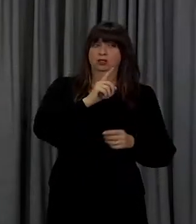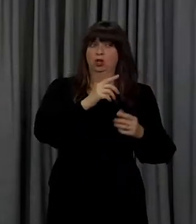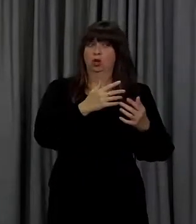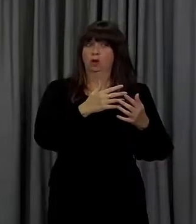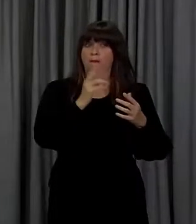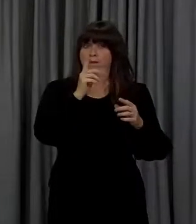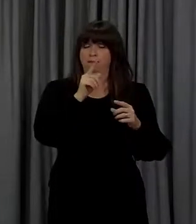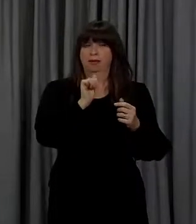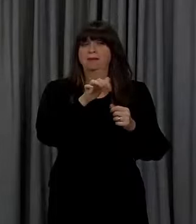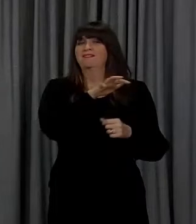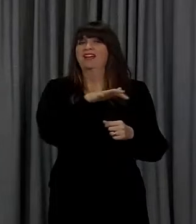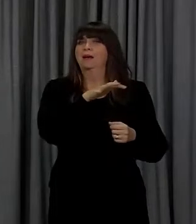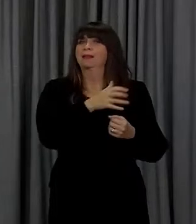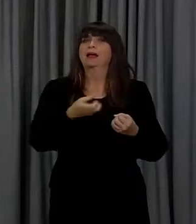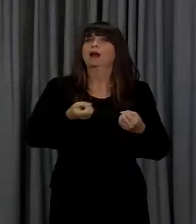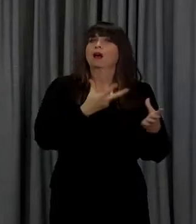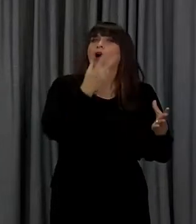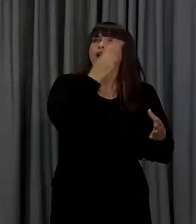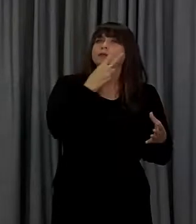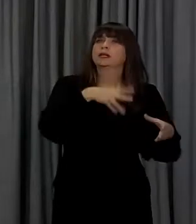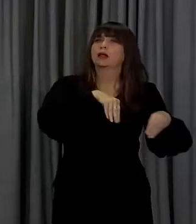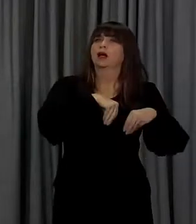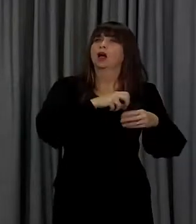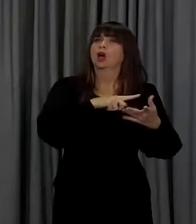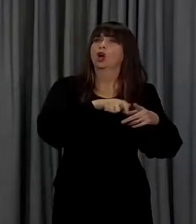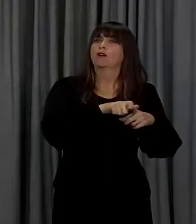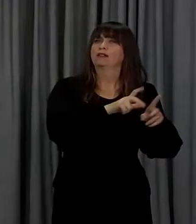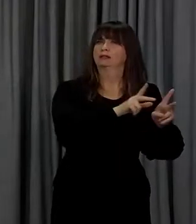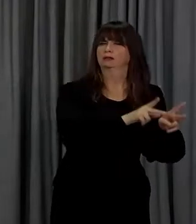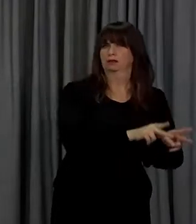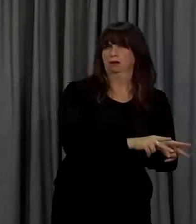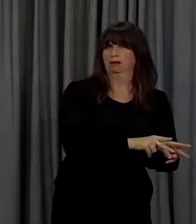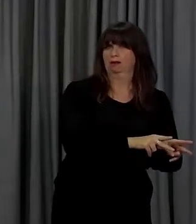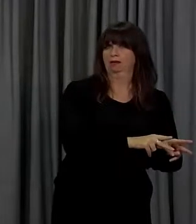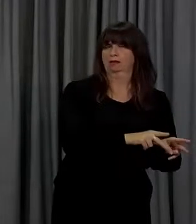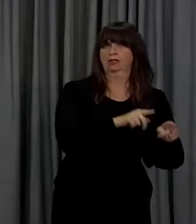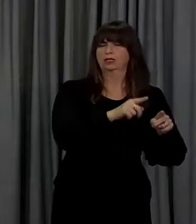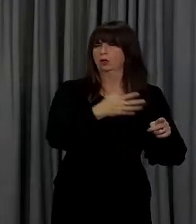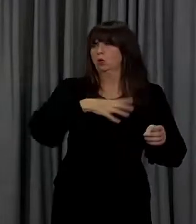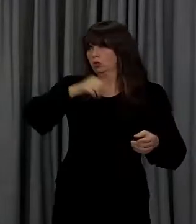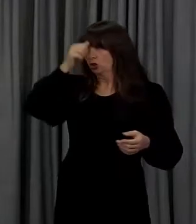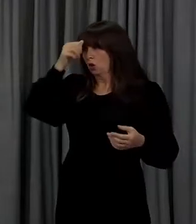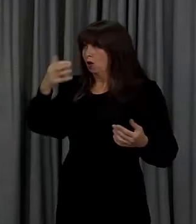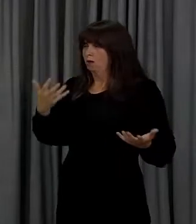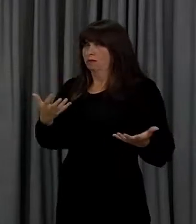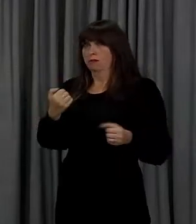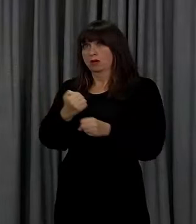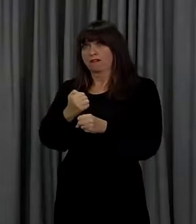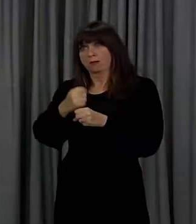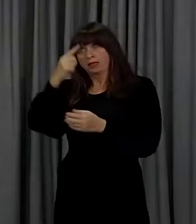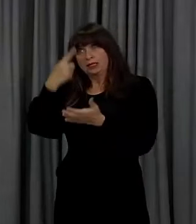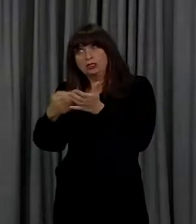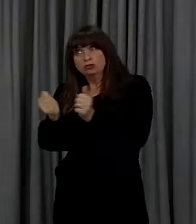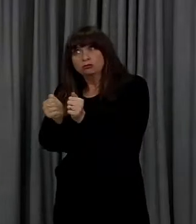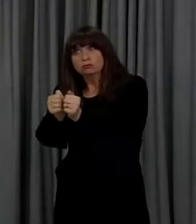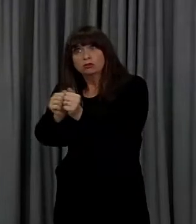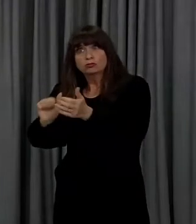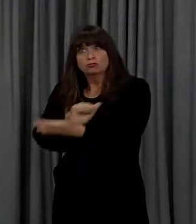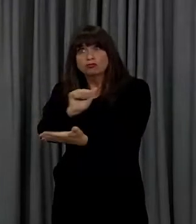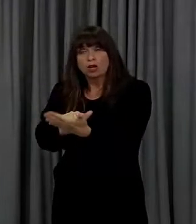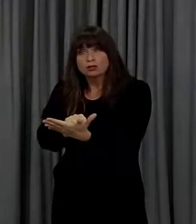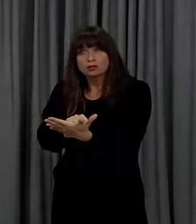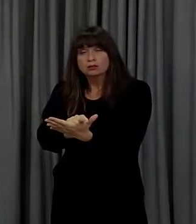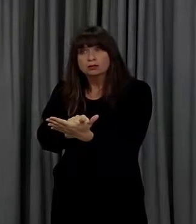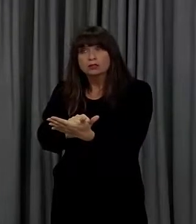hospital-acquired COVID. A Wales-specific inquiry would, of course, have a look at the good decisions the Welsh Government have made and